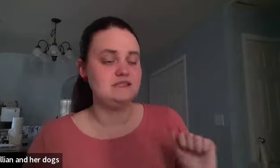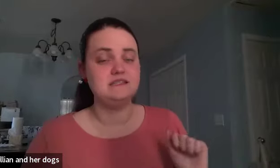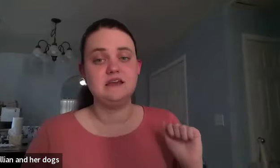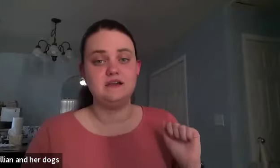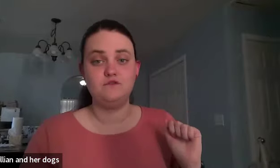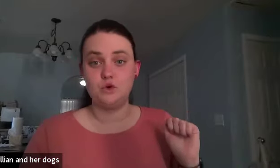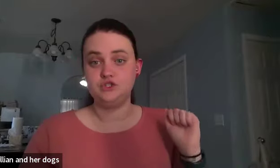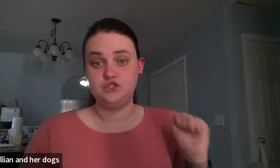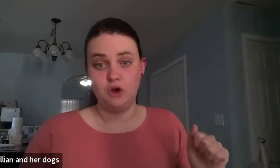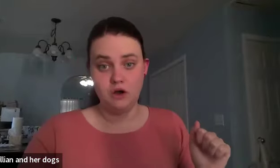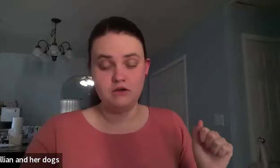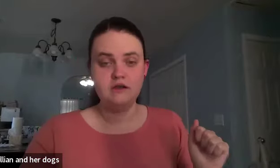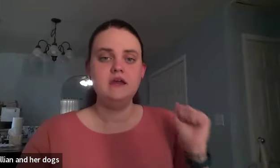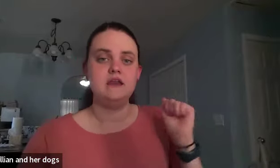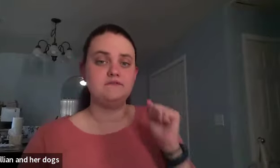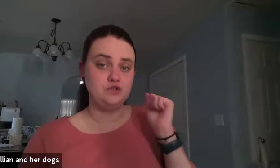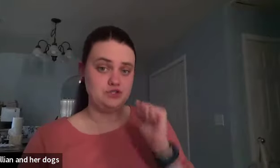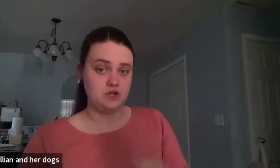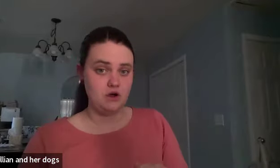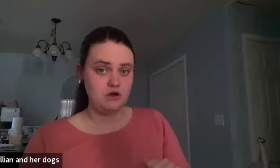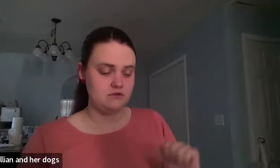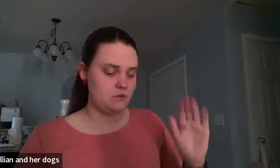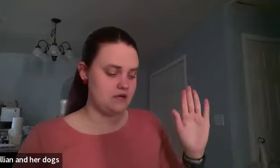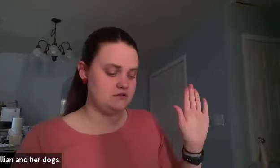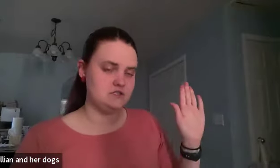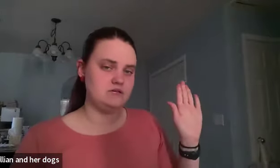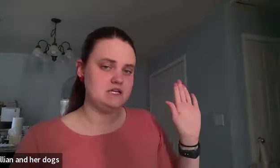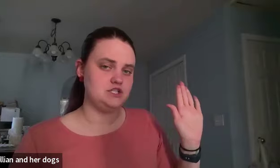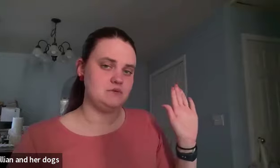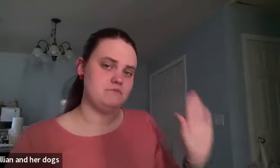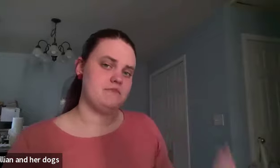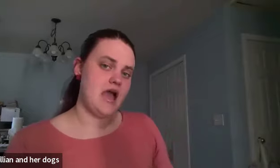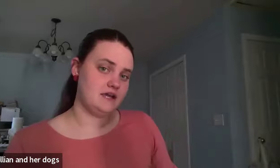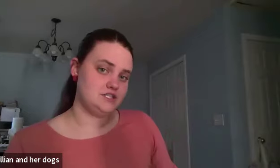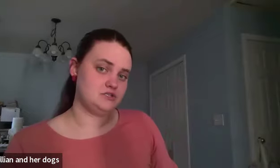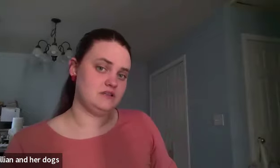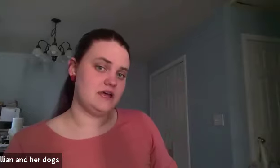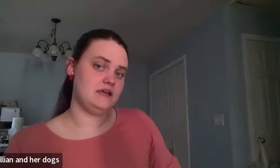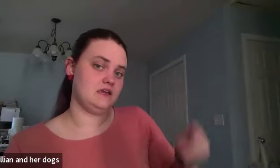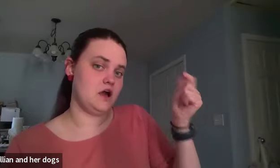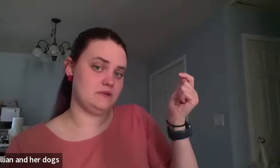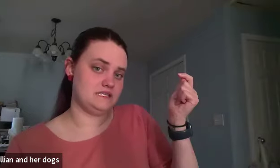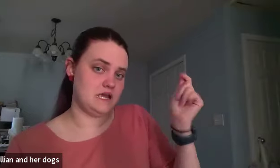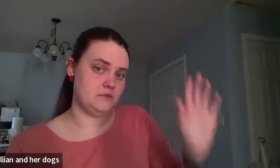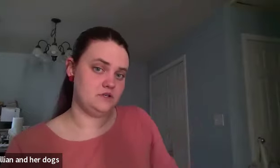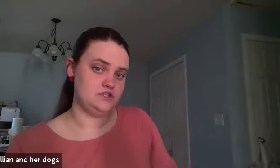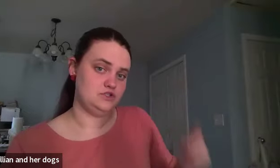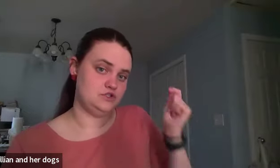is the sign for dog. Now, for dog, the way you do it is you pat your leg and come in a snap.